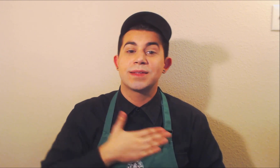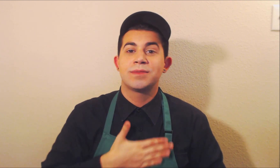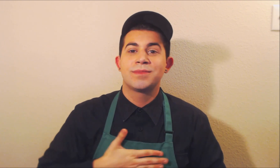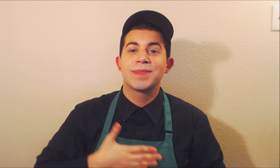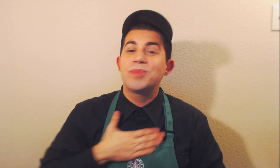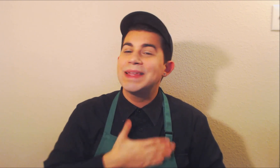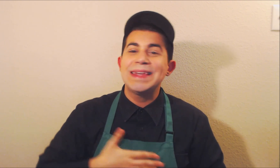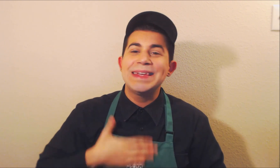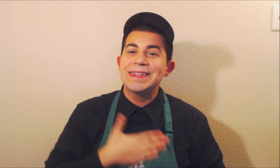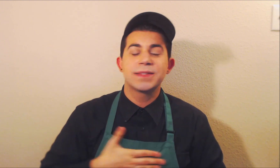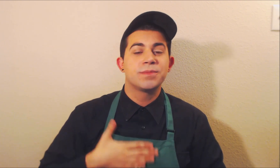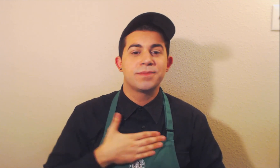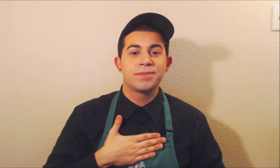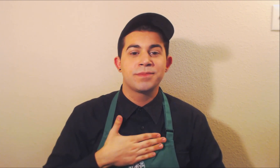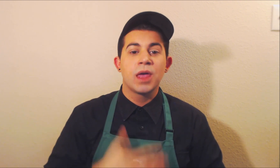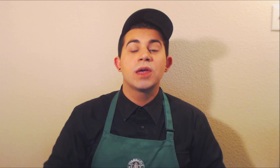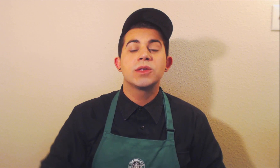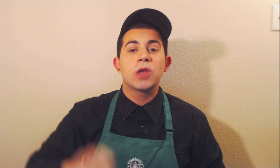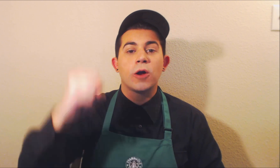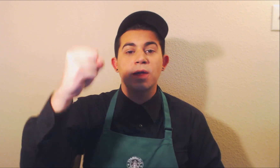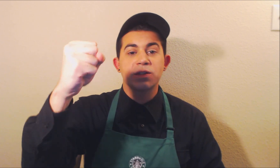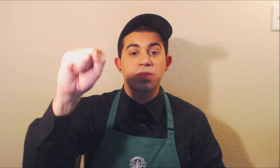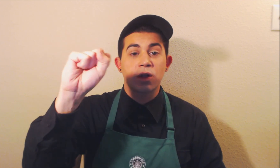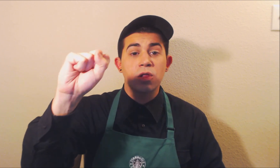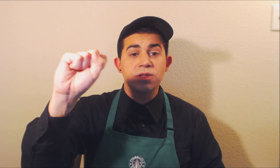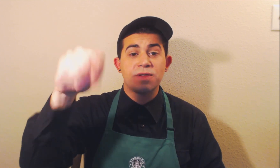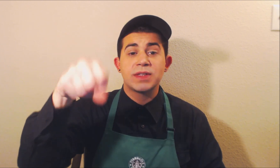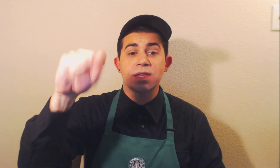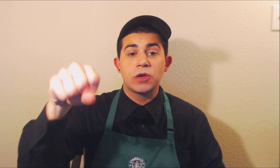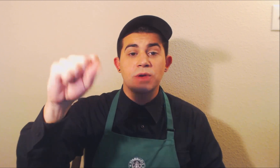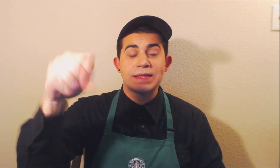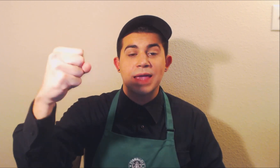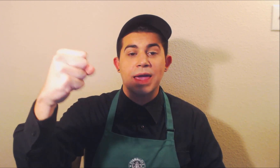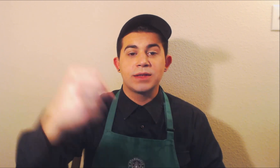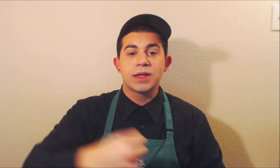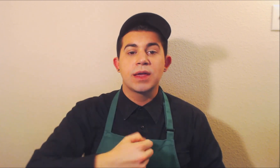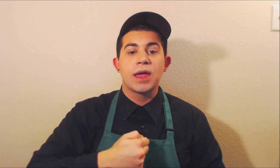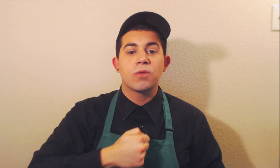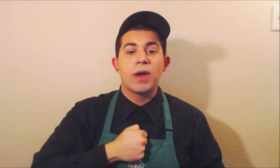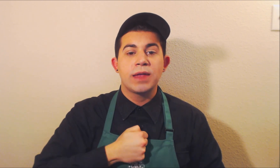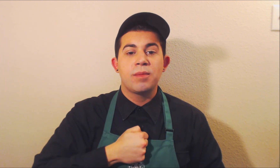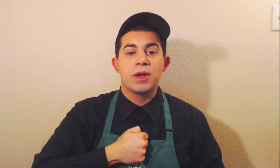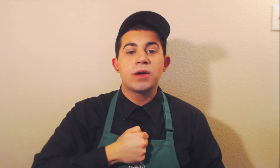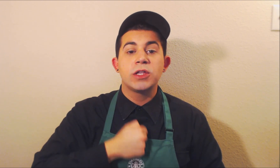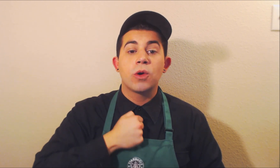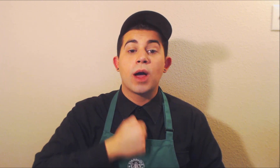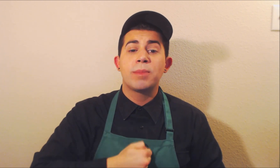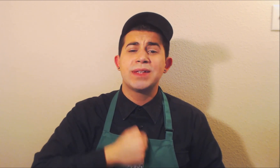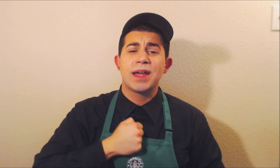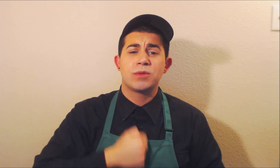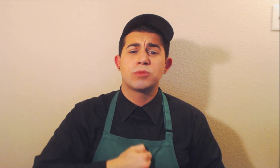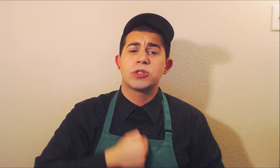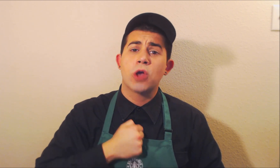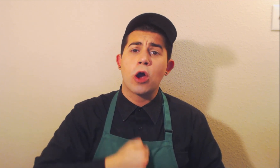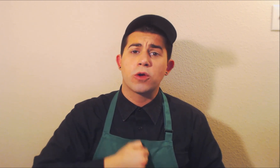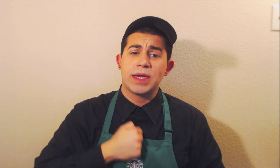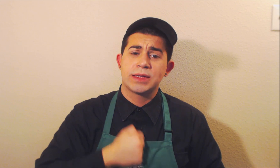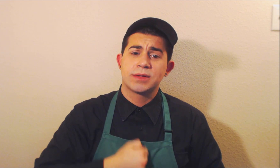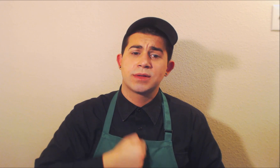Please, please. Sorry is with a closed fist like your yes hand right in the middle and you go up and down. I'm sorry.